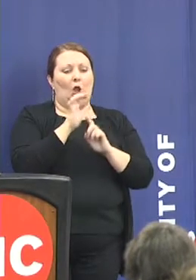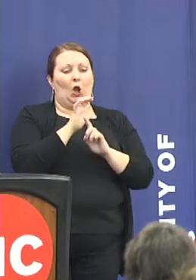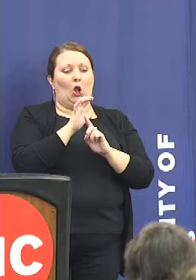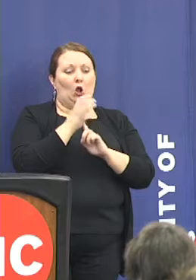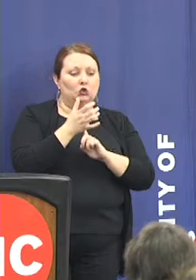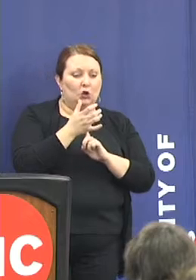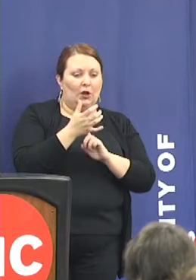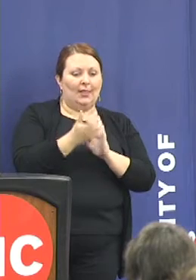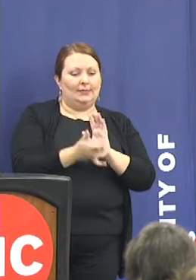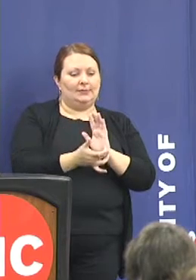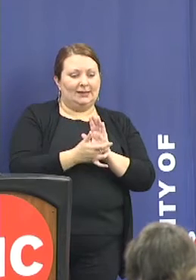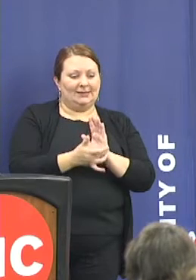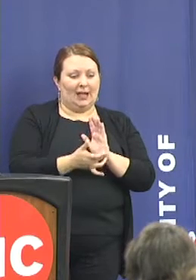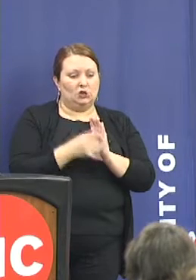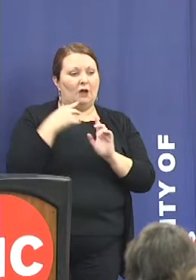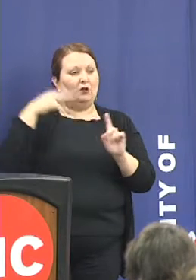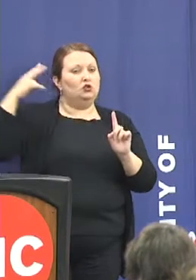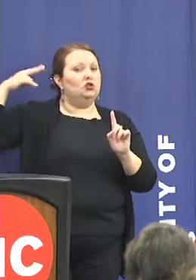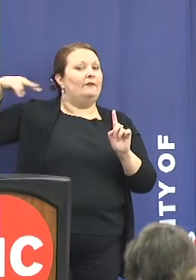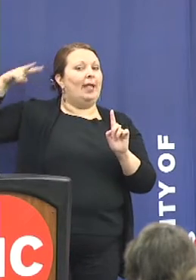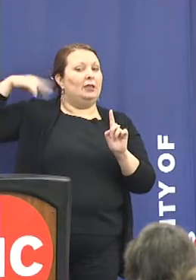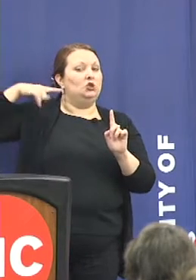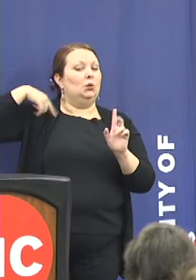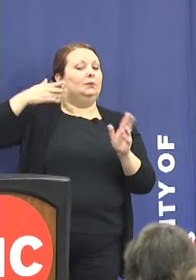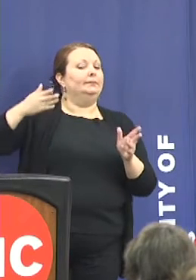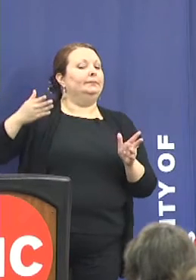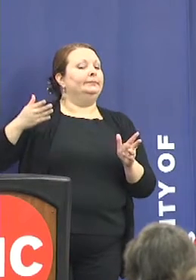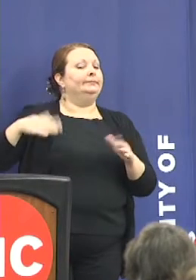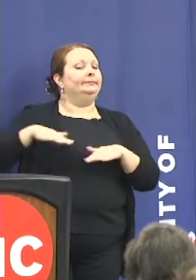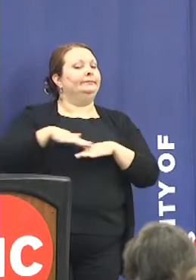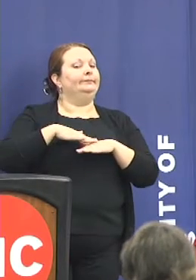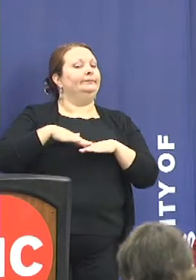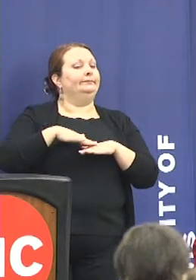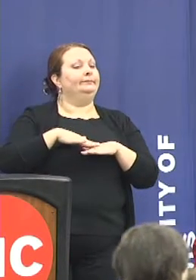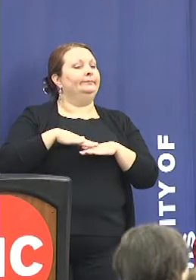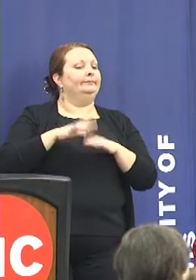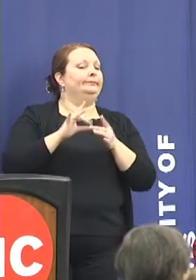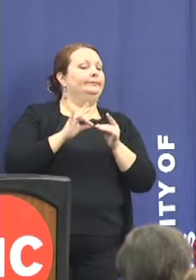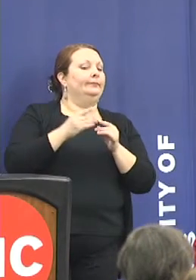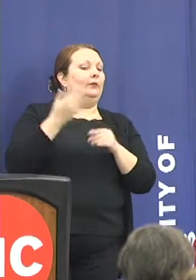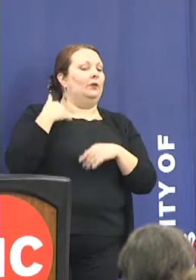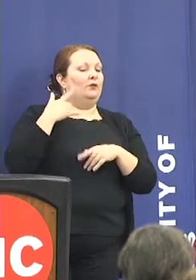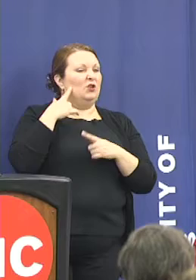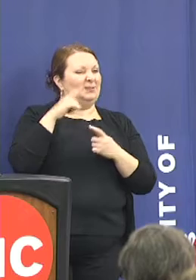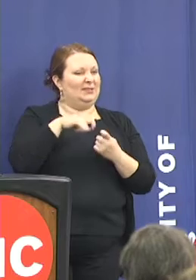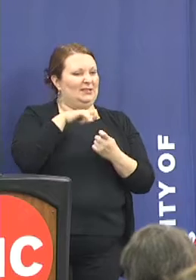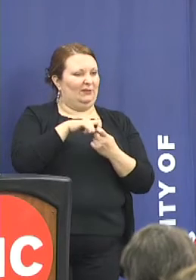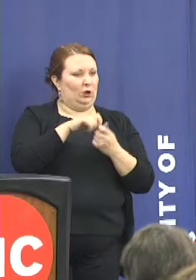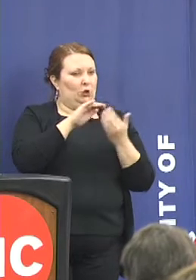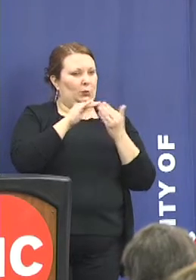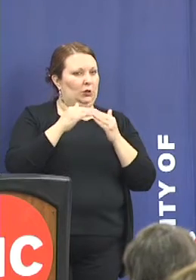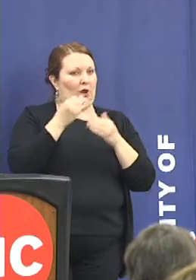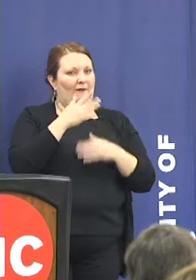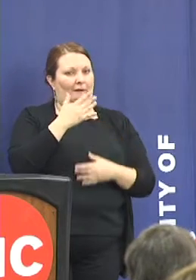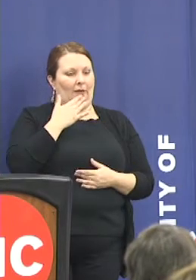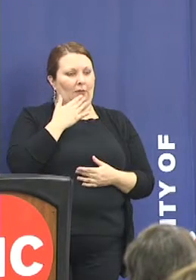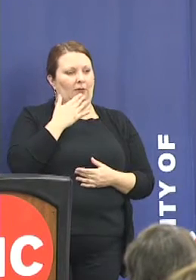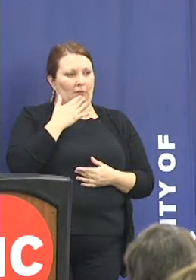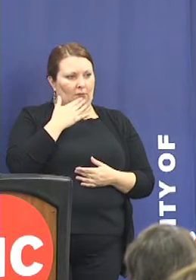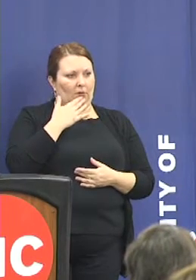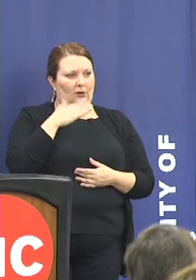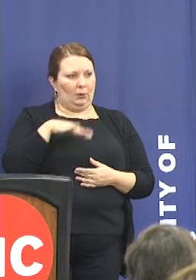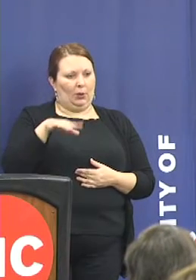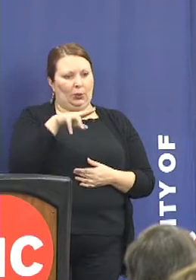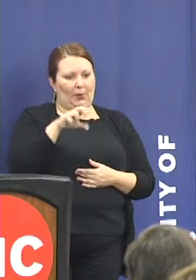or technology of surveillance that I think you're alluding to earlier, especially for particular communities of color in the United